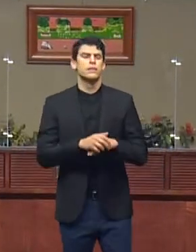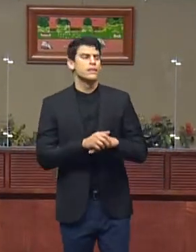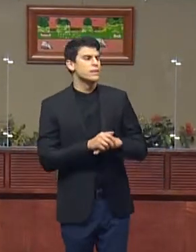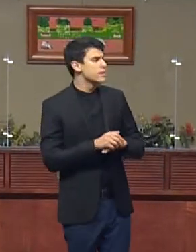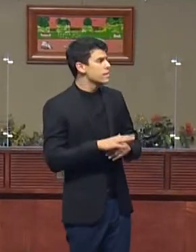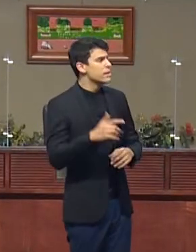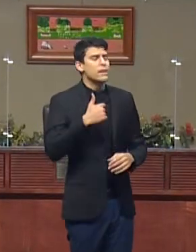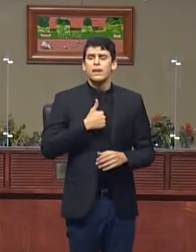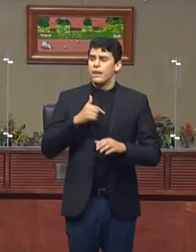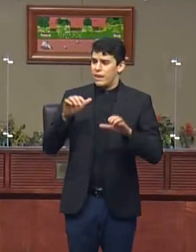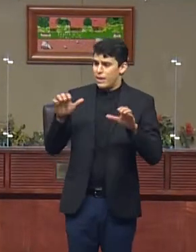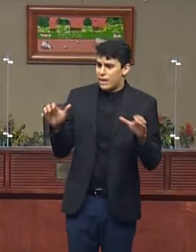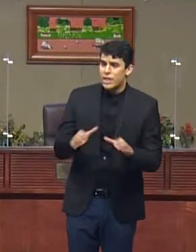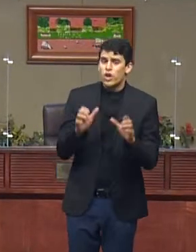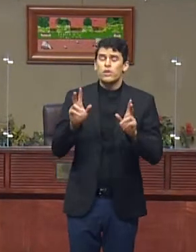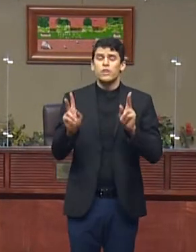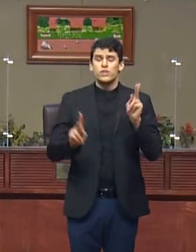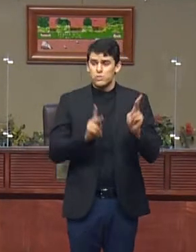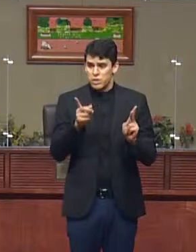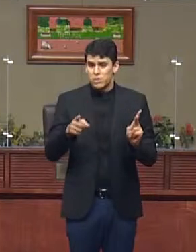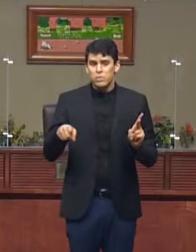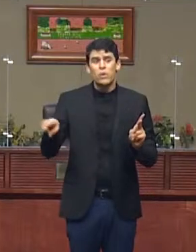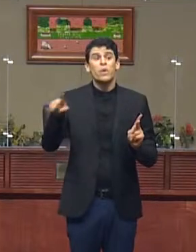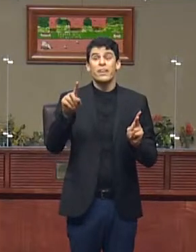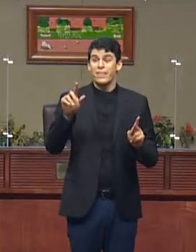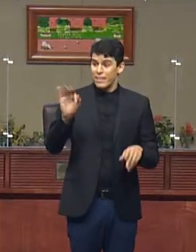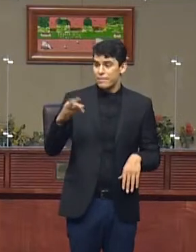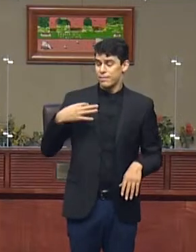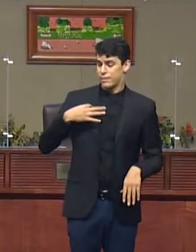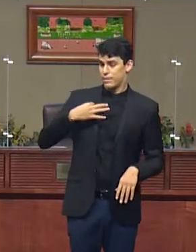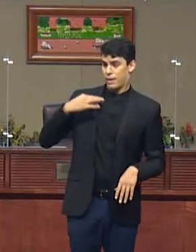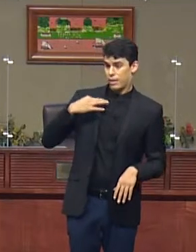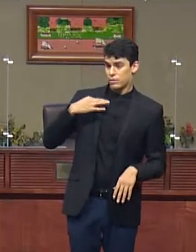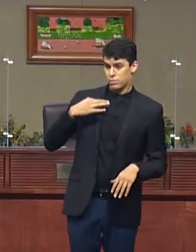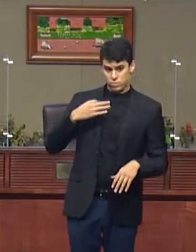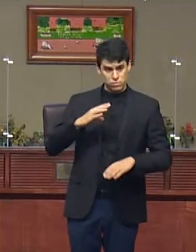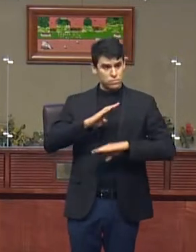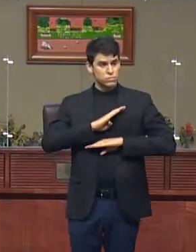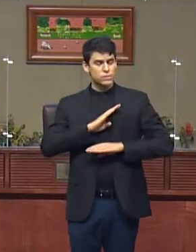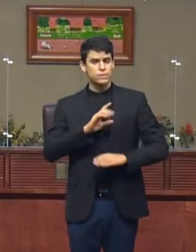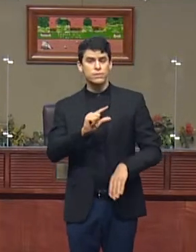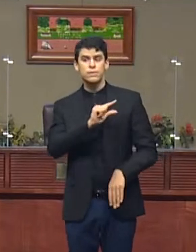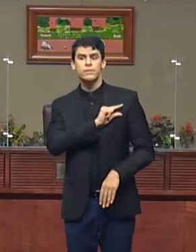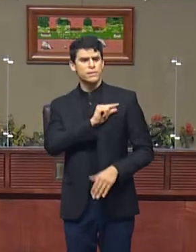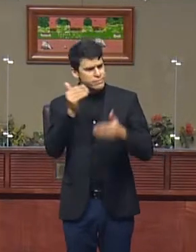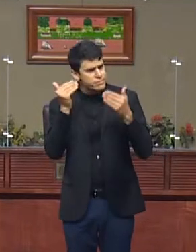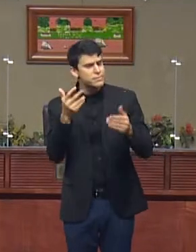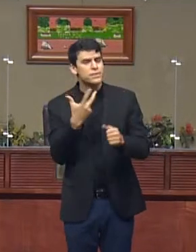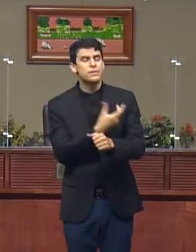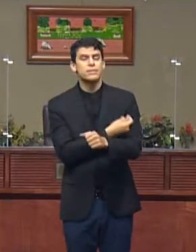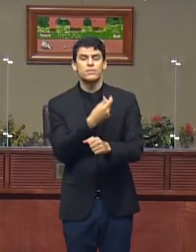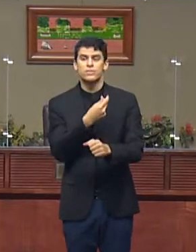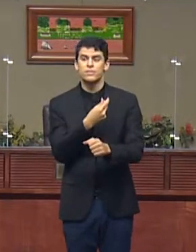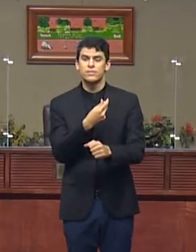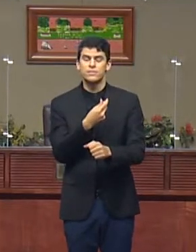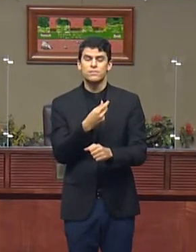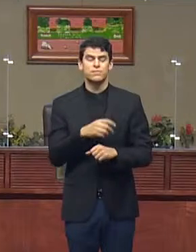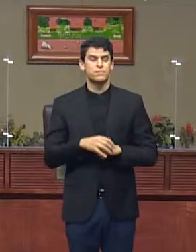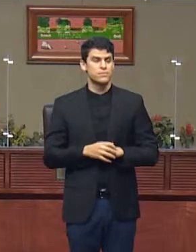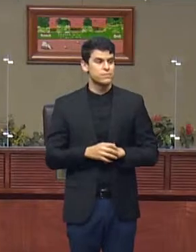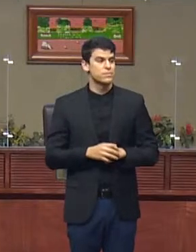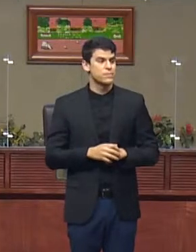I encourage people who are eligible to get vaccinated. There's no question about it. We are better off as a